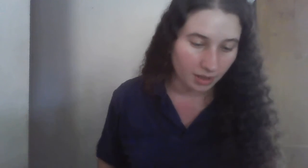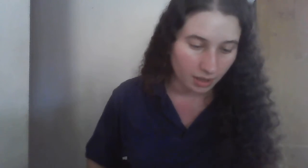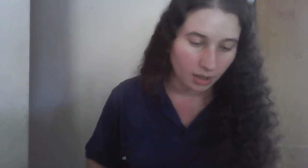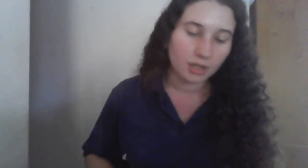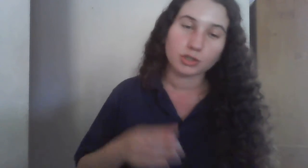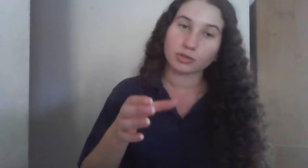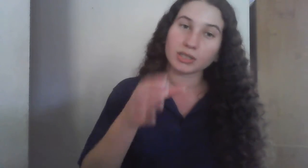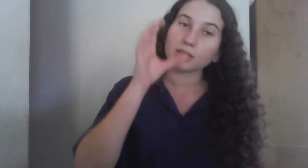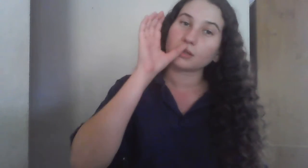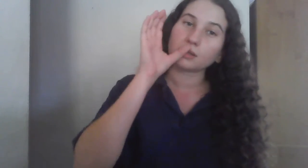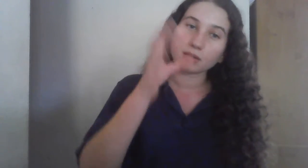thing. Drink.